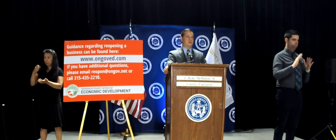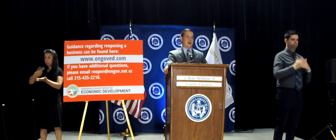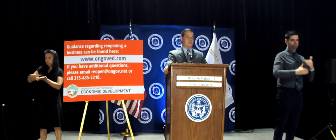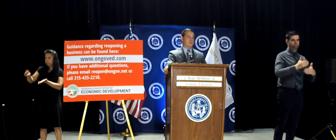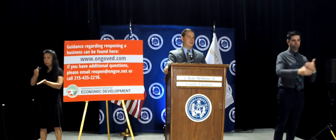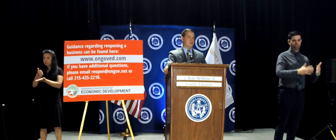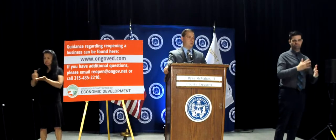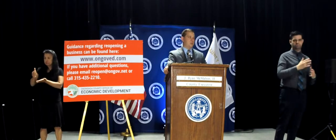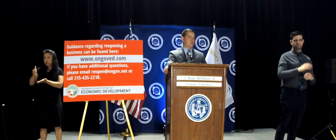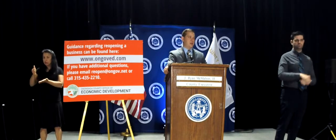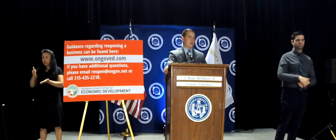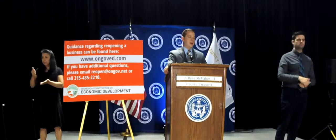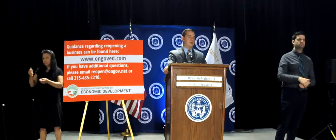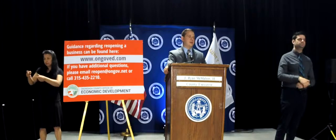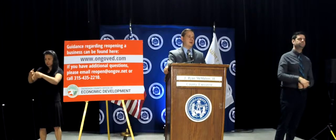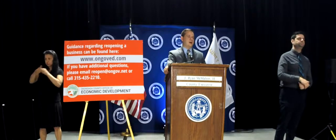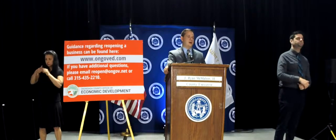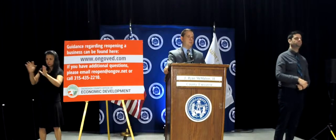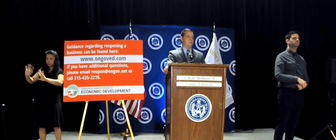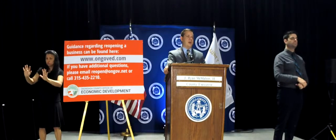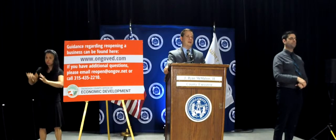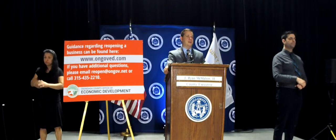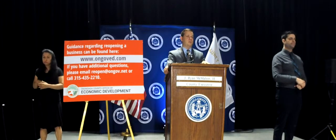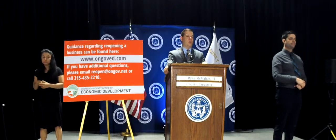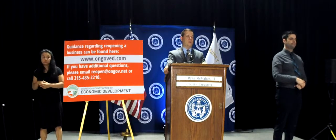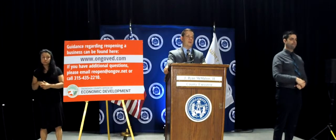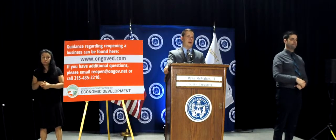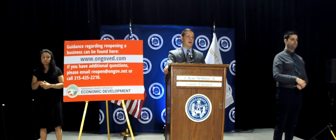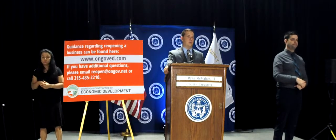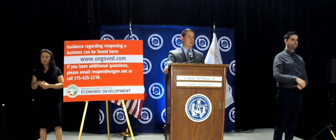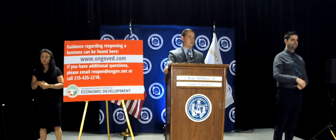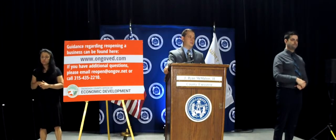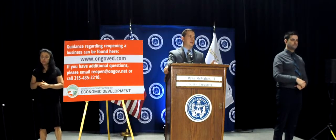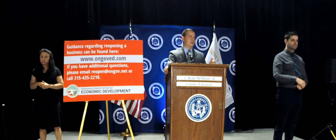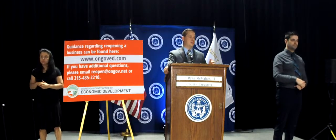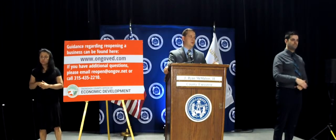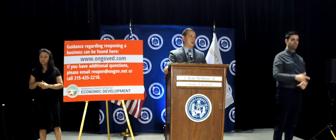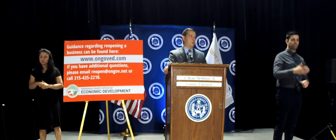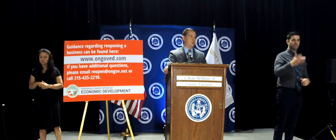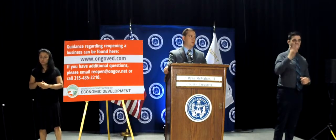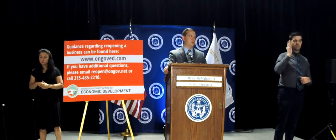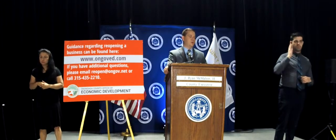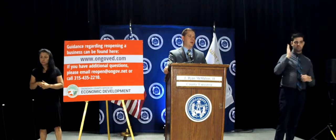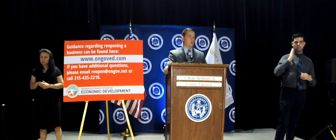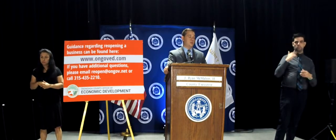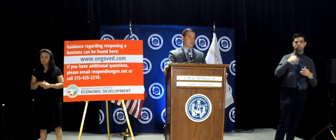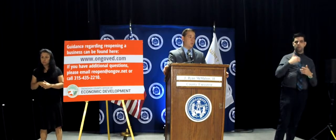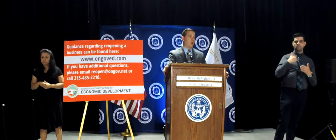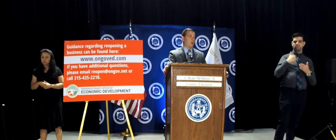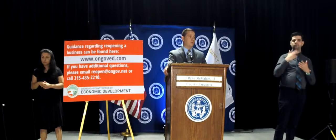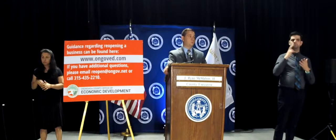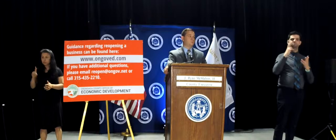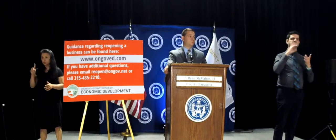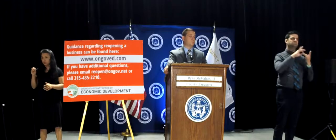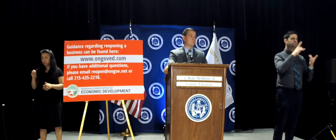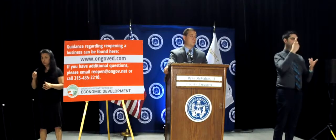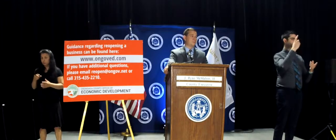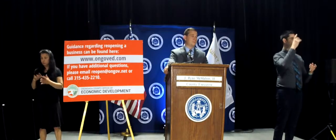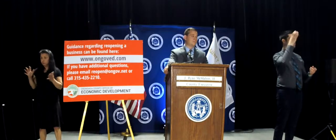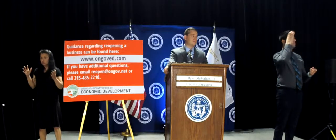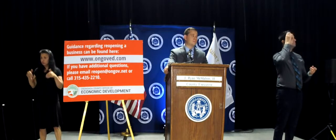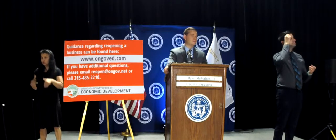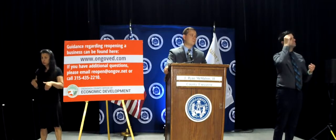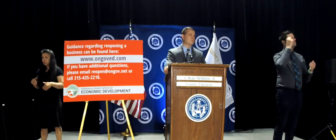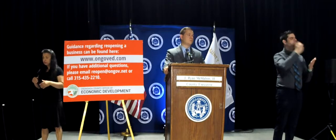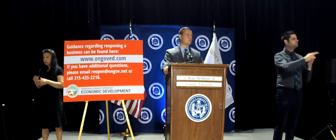we've given common sense interpretation on that. Anything more than that, we think the state needs to come out with, and we think they will. I think